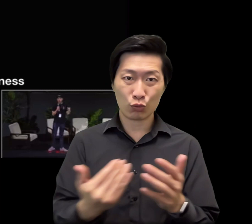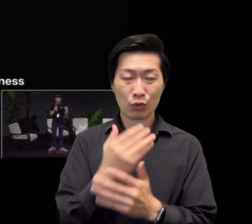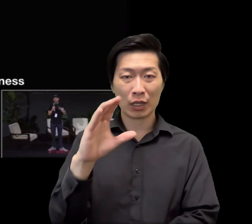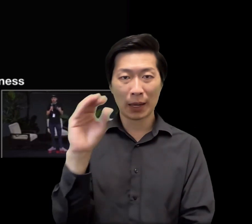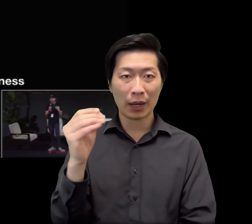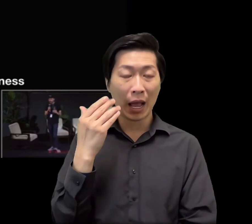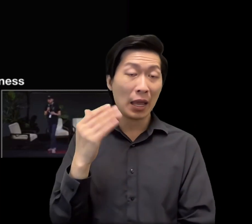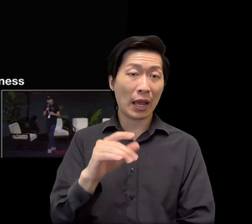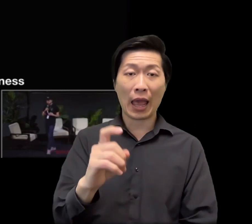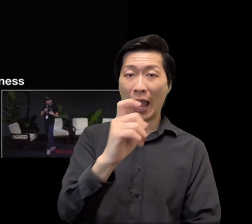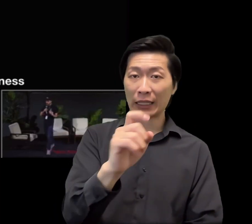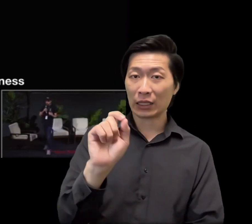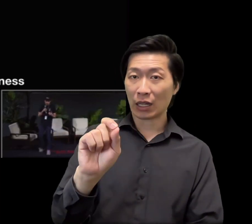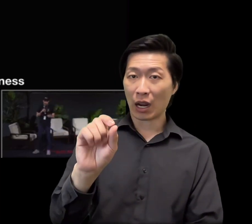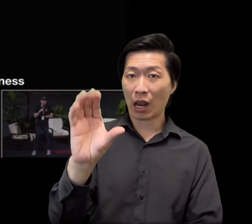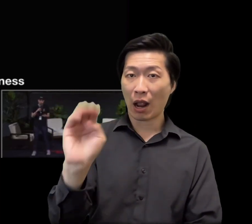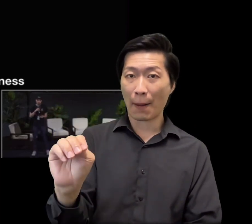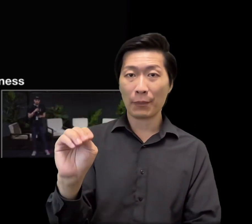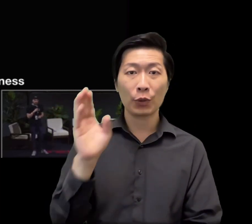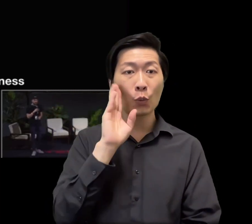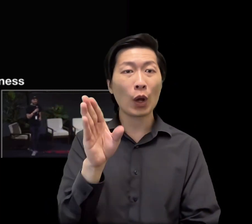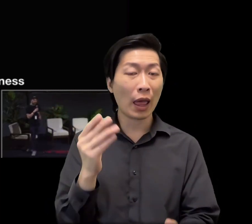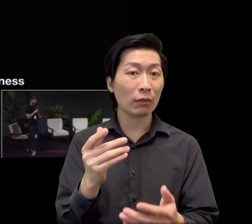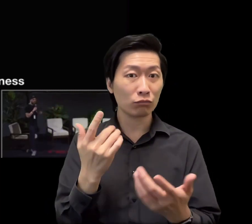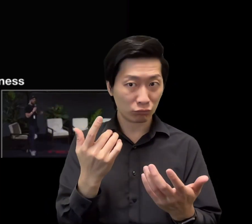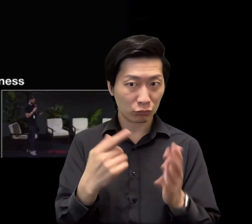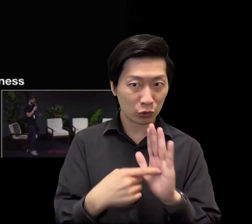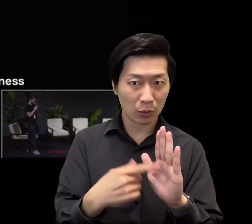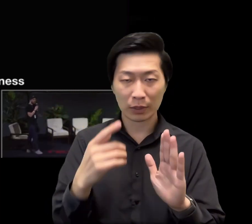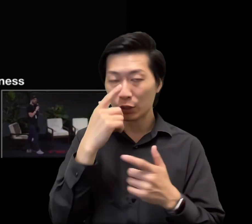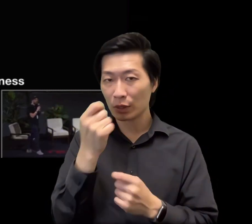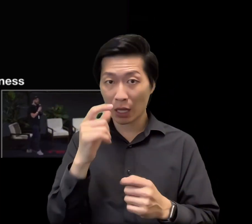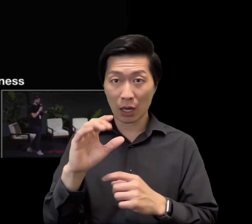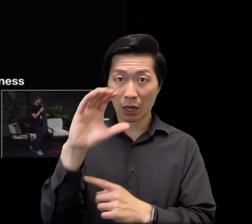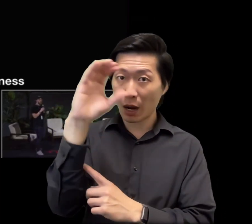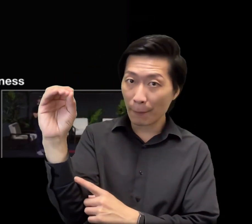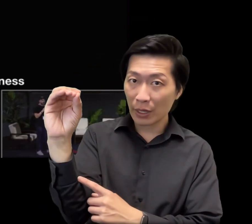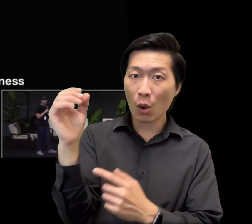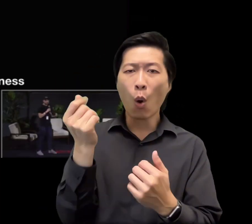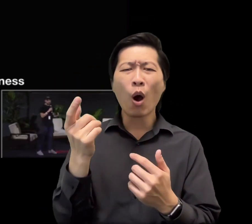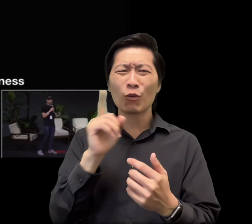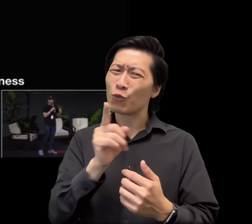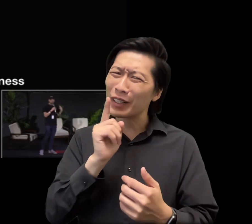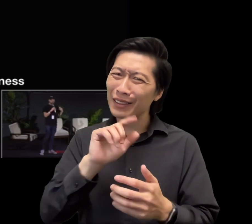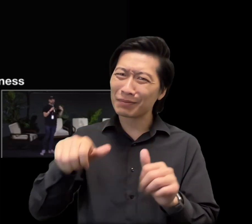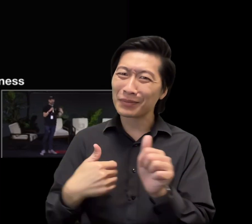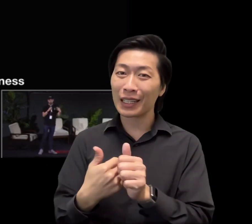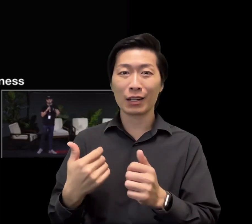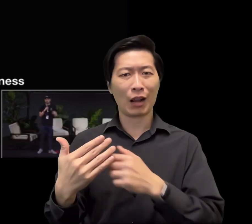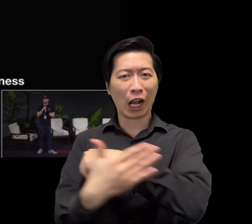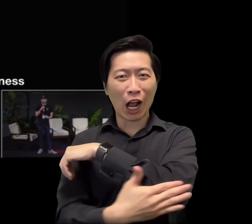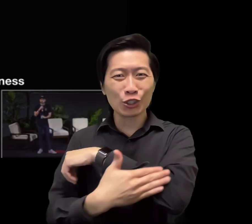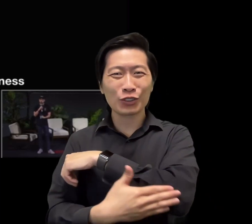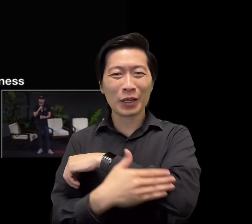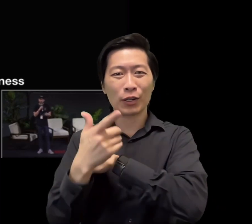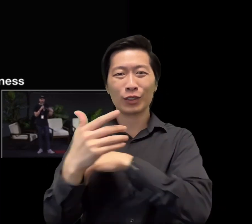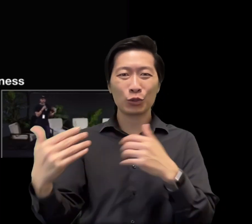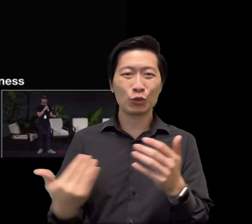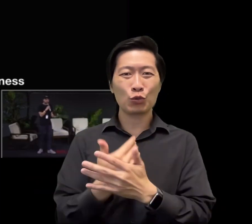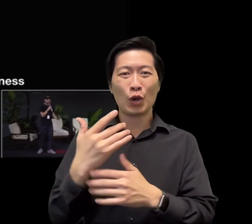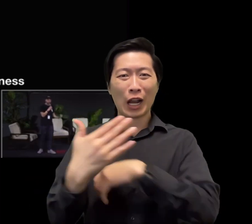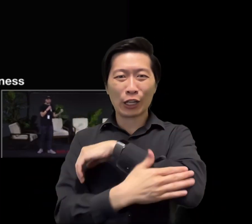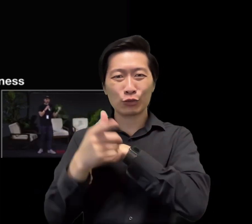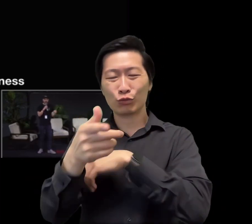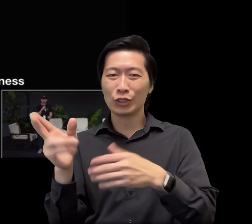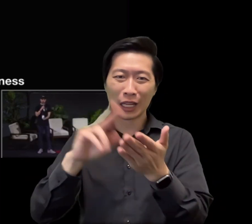not, I think X.com represents something so interesting. Is it a company, or is it really a country? It's like a new nation you subscribe to where